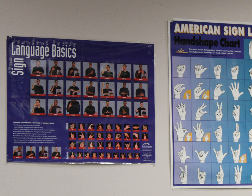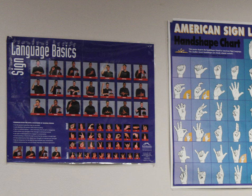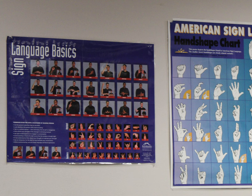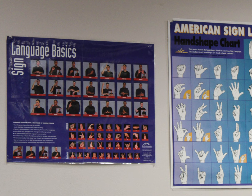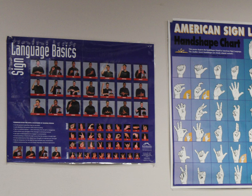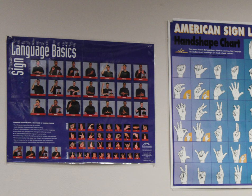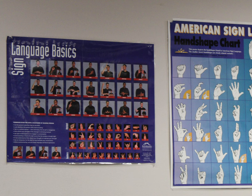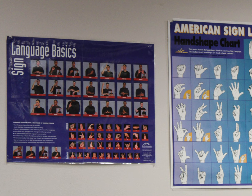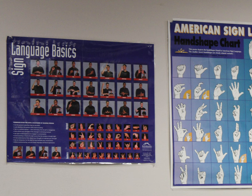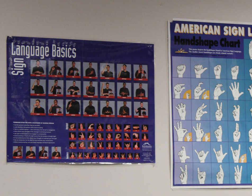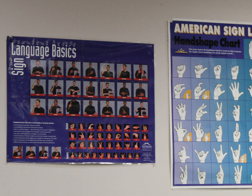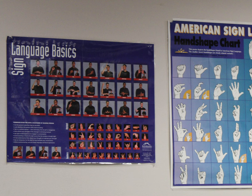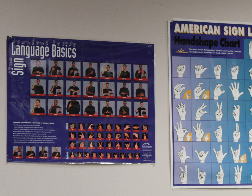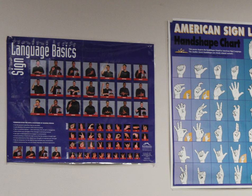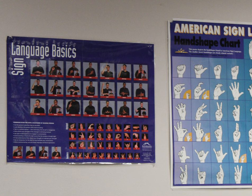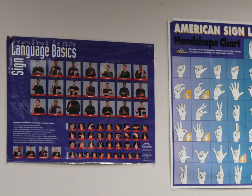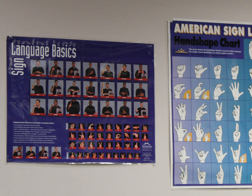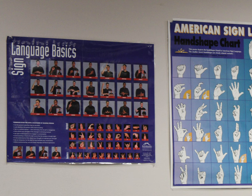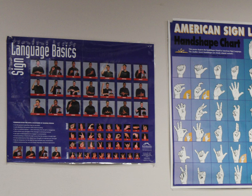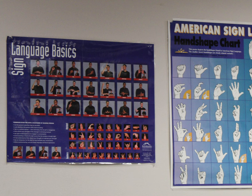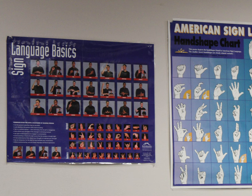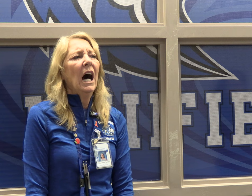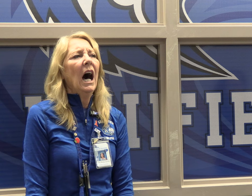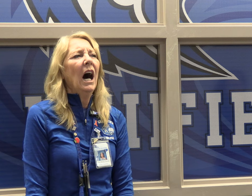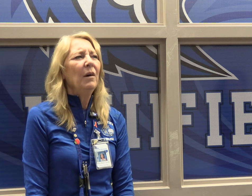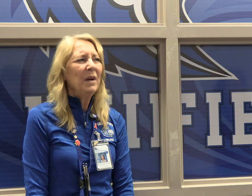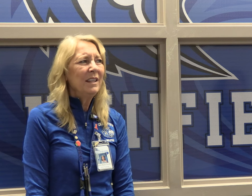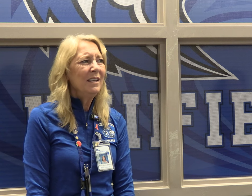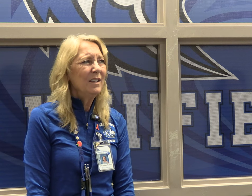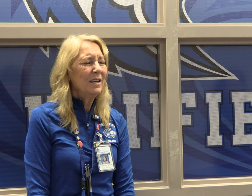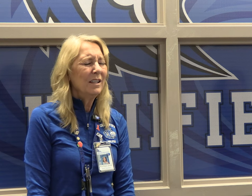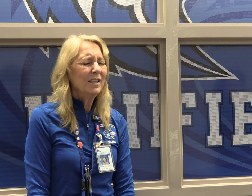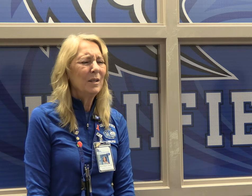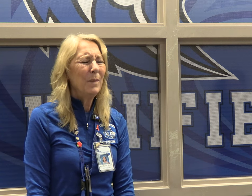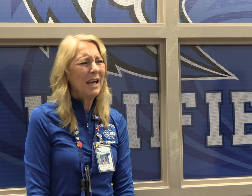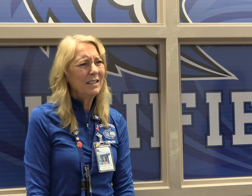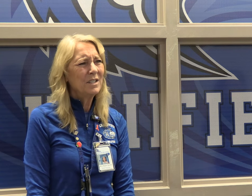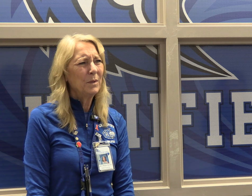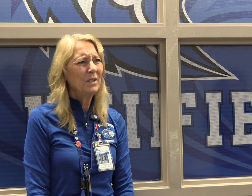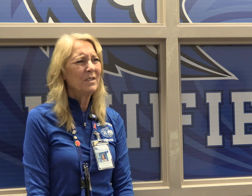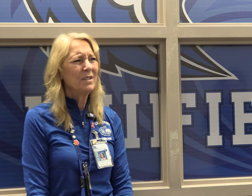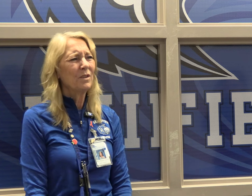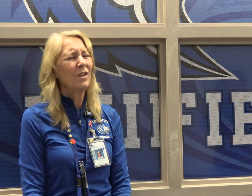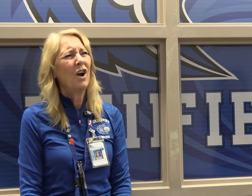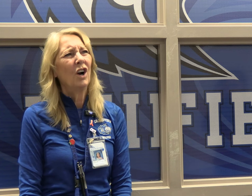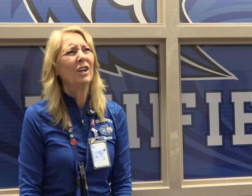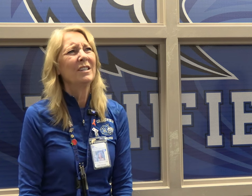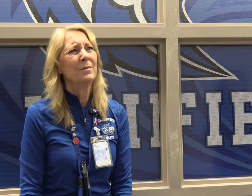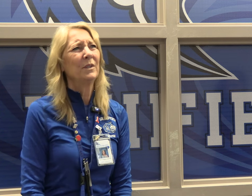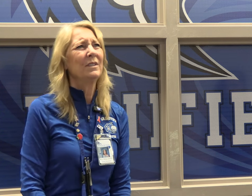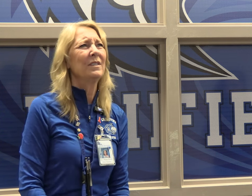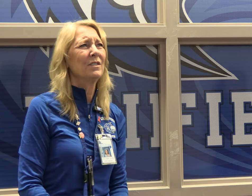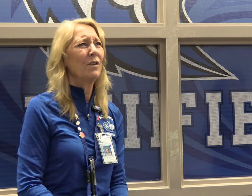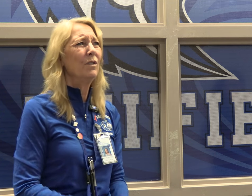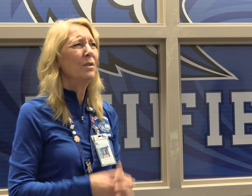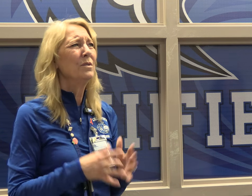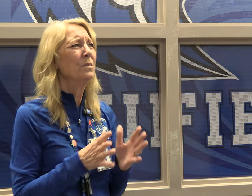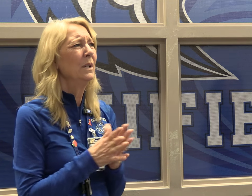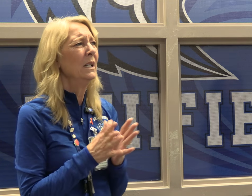has had some bad experiences as well. I think the bad experiences or the hard experiences are those when,